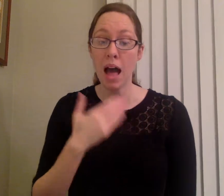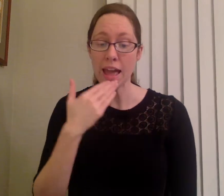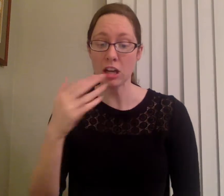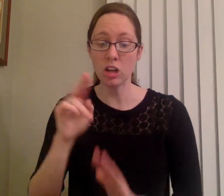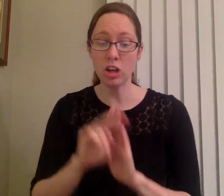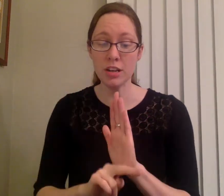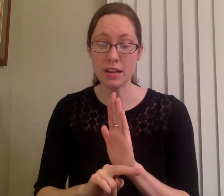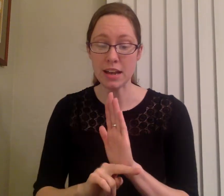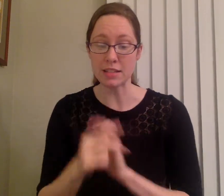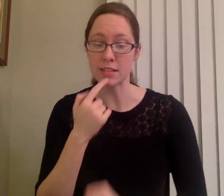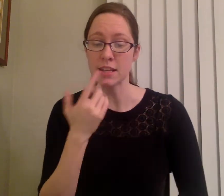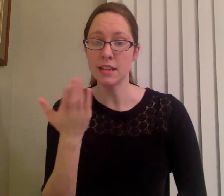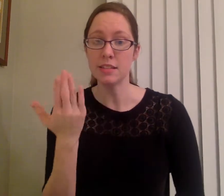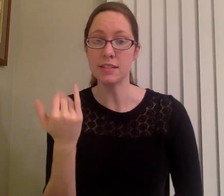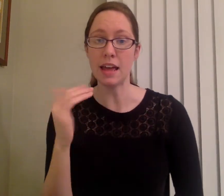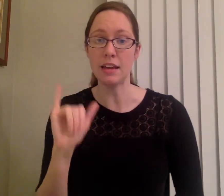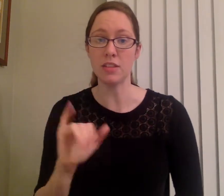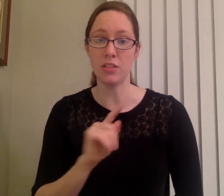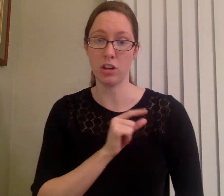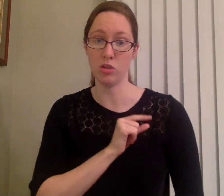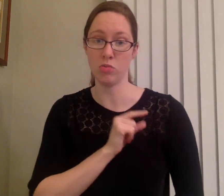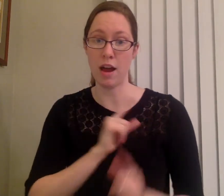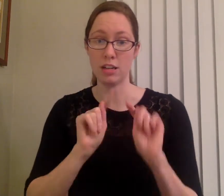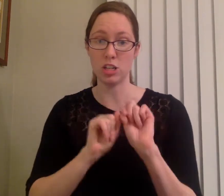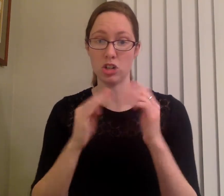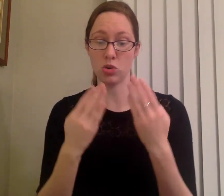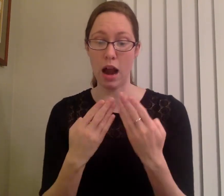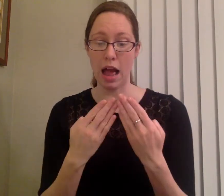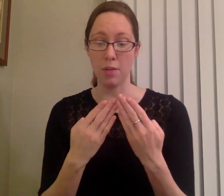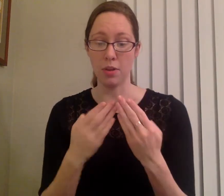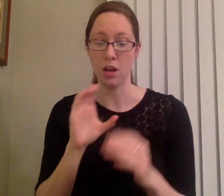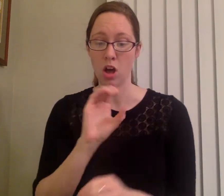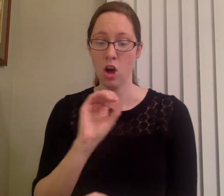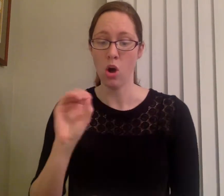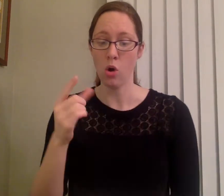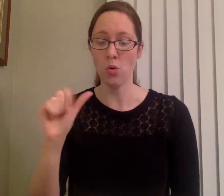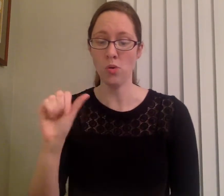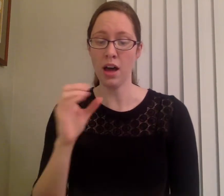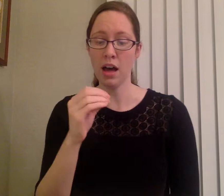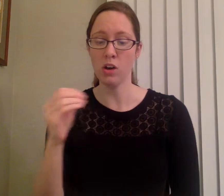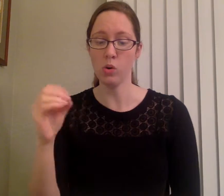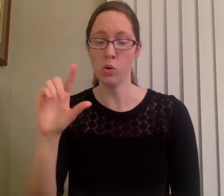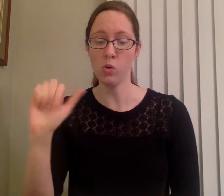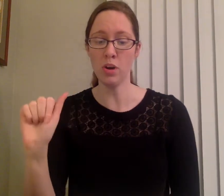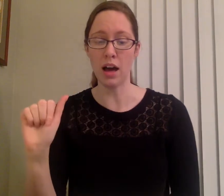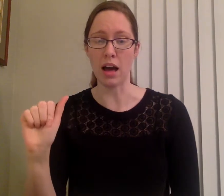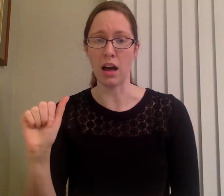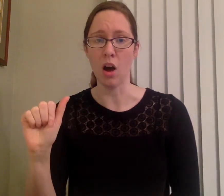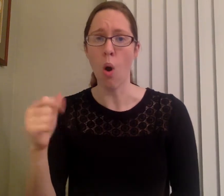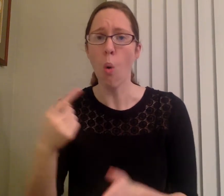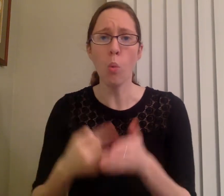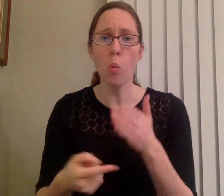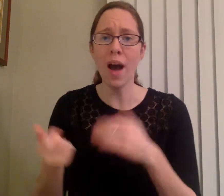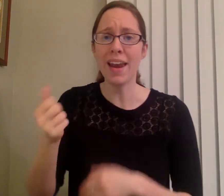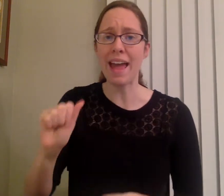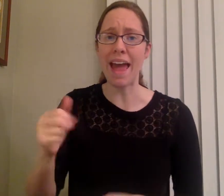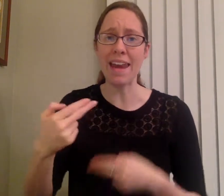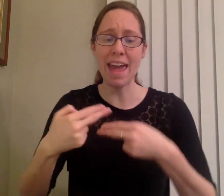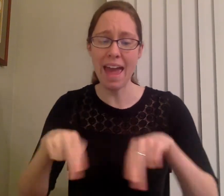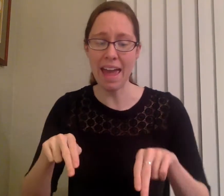"My goodness," said the Grunt tribe. "Ooga, ooga, what an